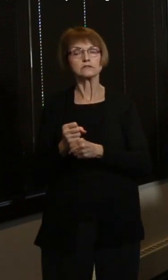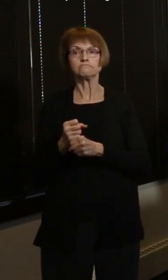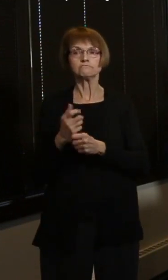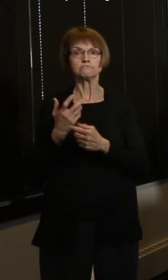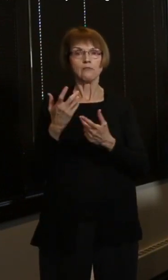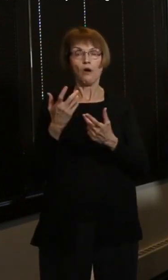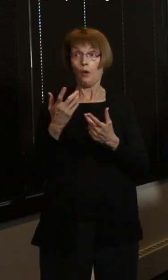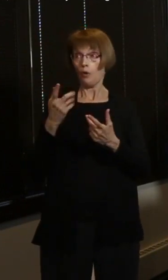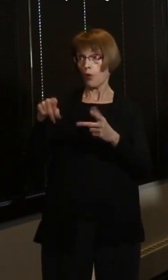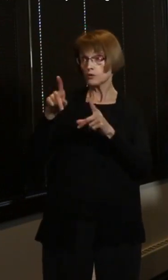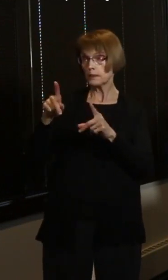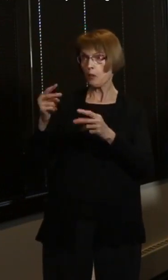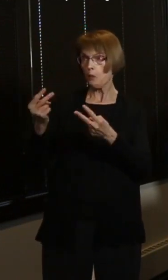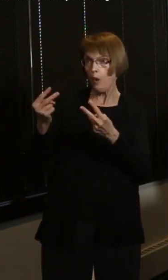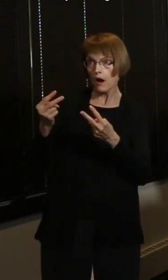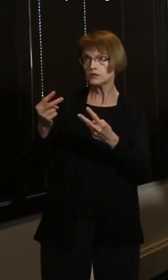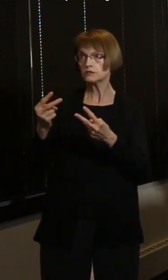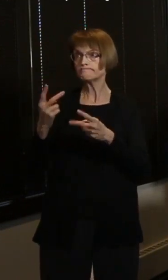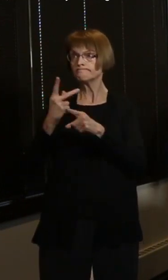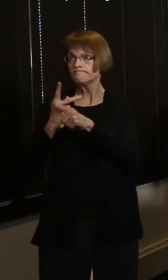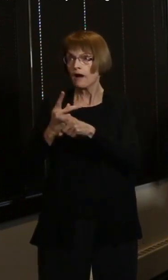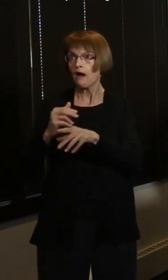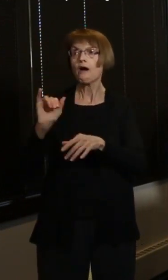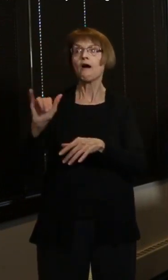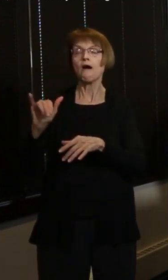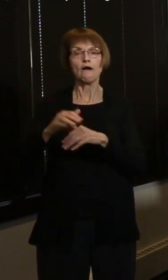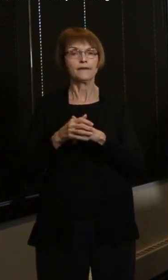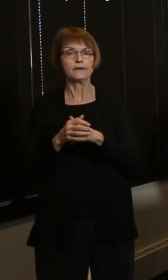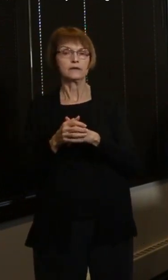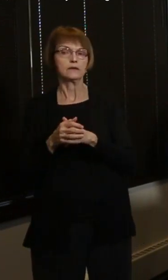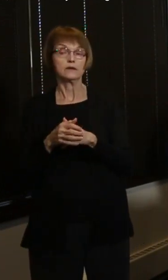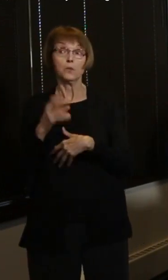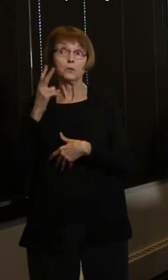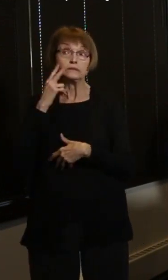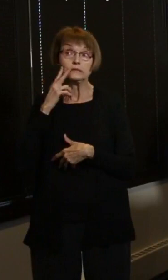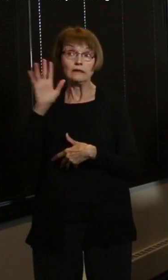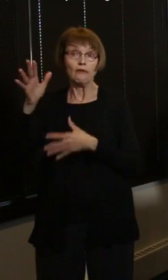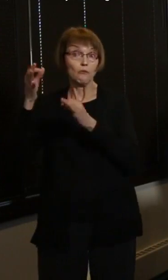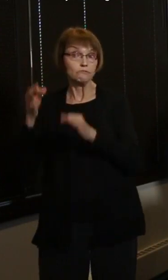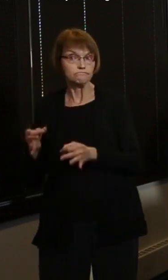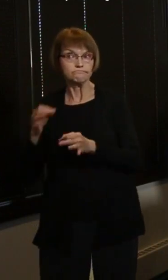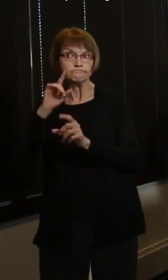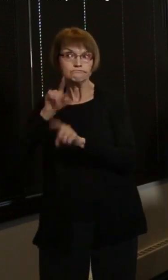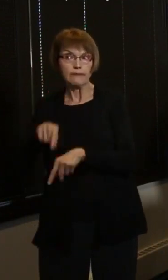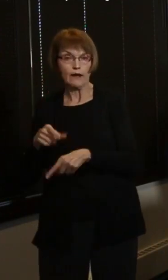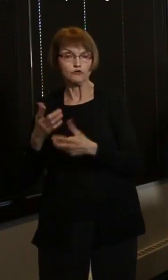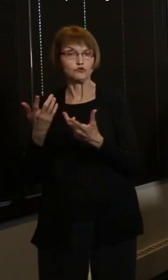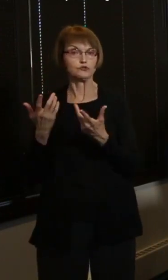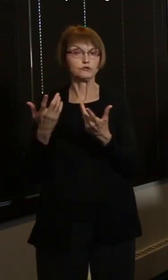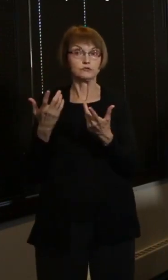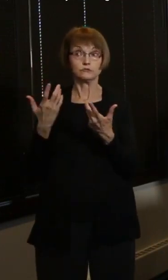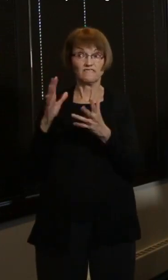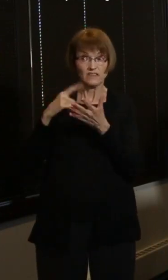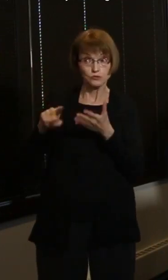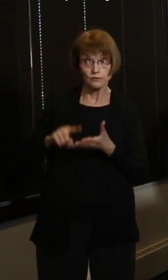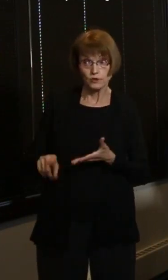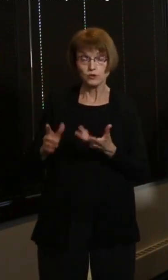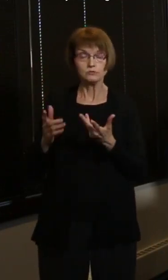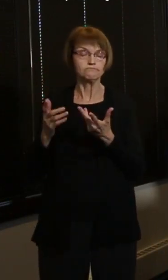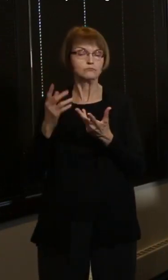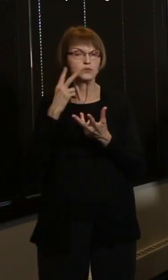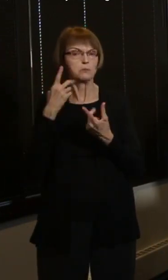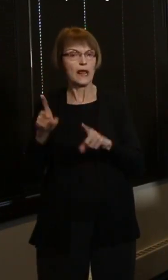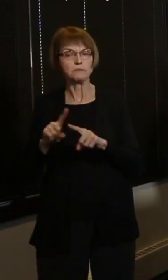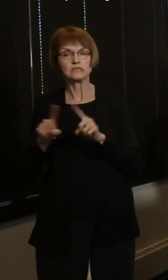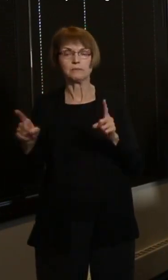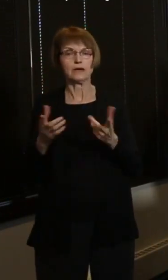for these things. So we'll see what they come back with here after they've done with their review, and we'll go from there. But